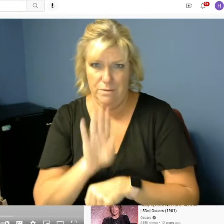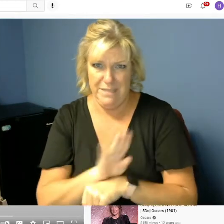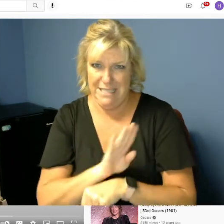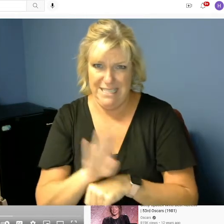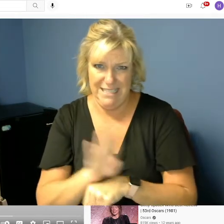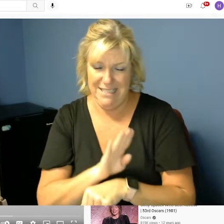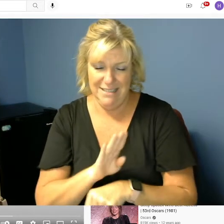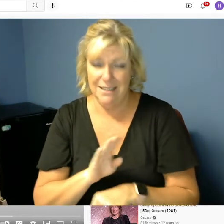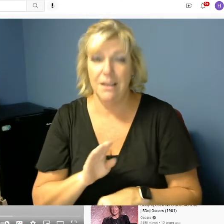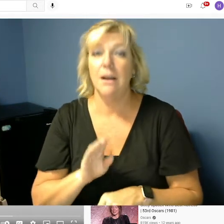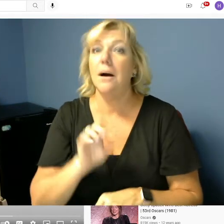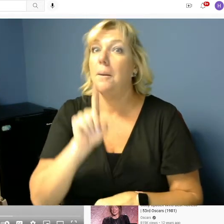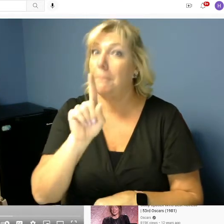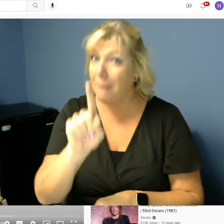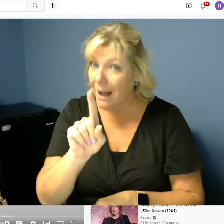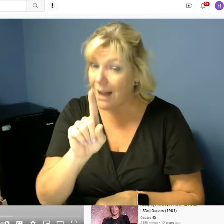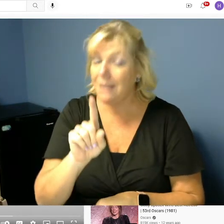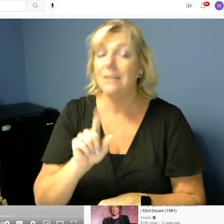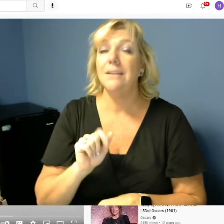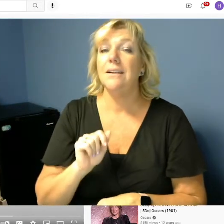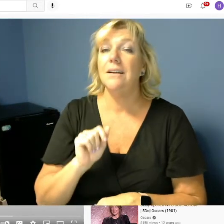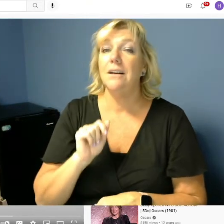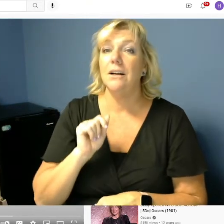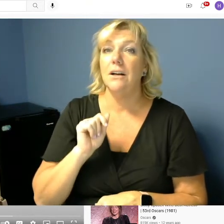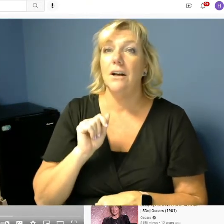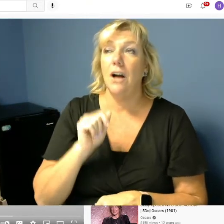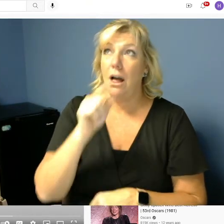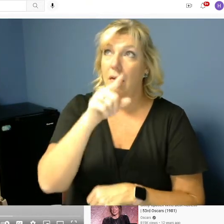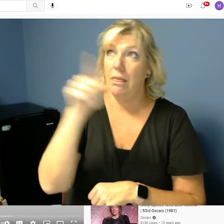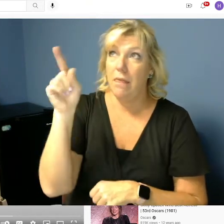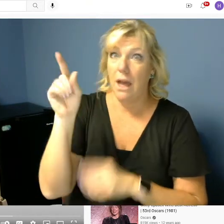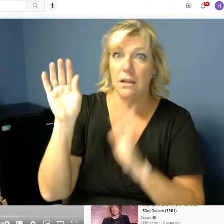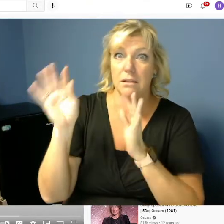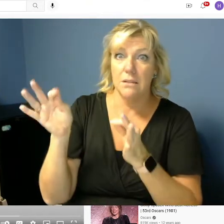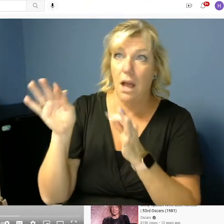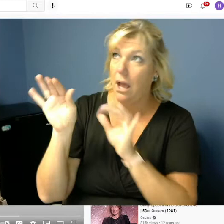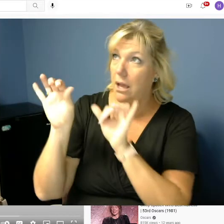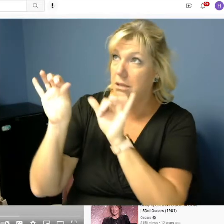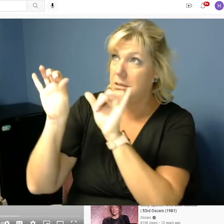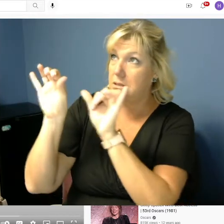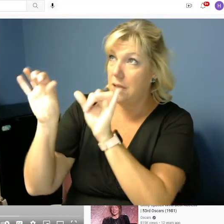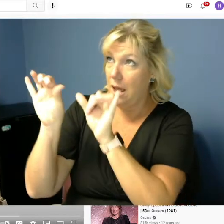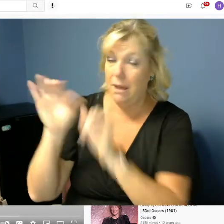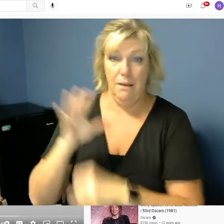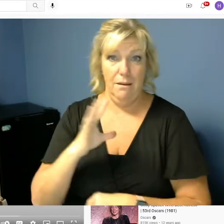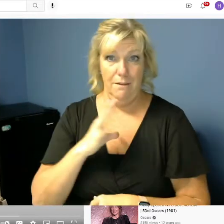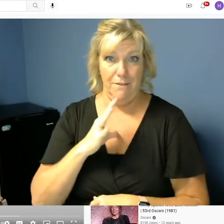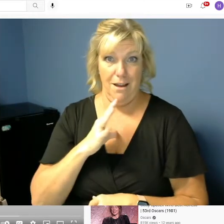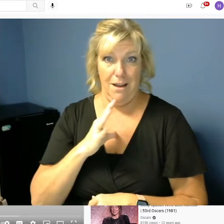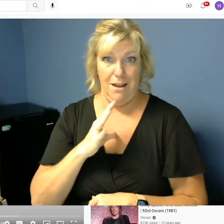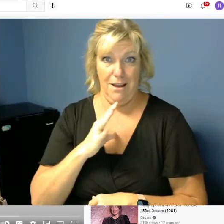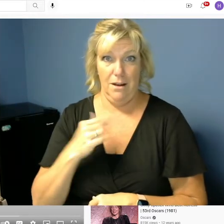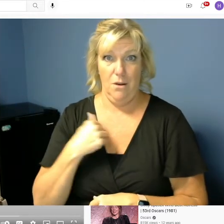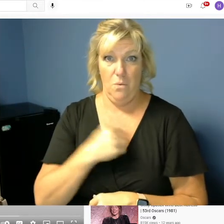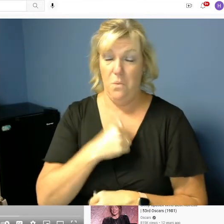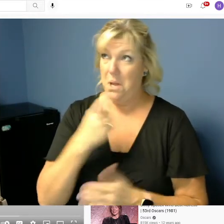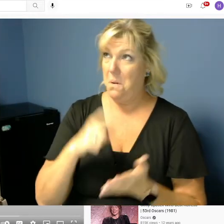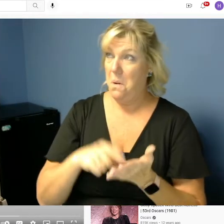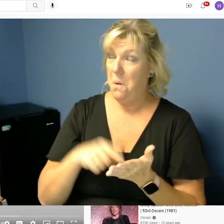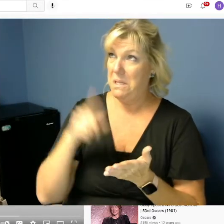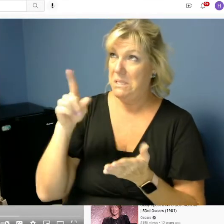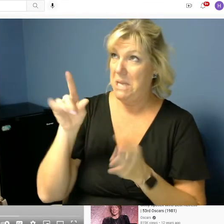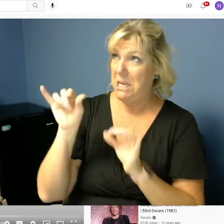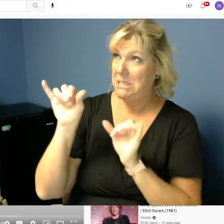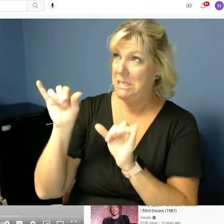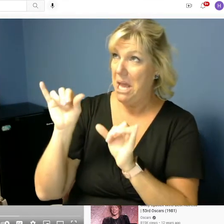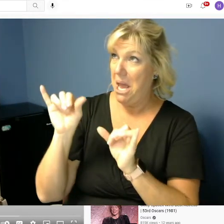here. But when those European countries don't try to reassert or reclaim authority in those countries, we see them doing that and we think,